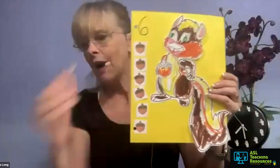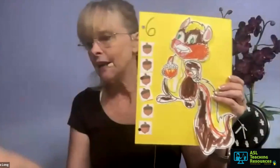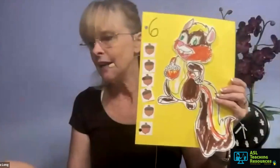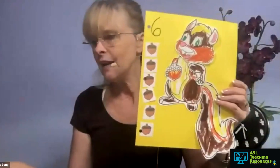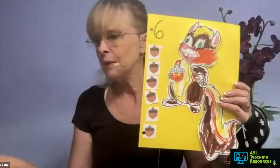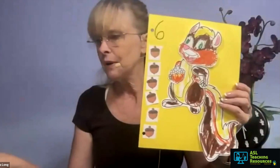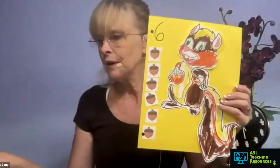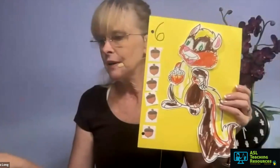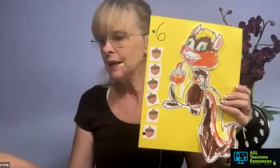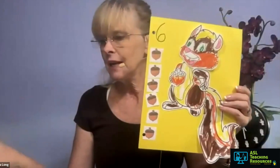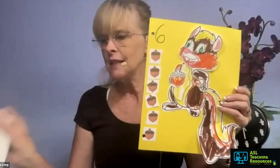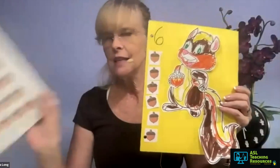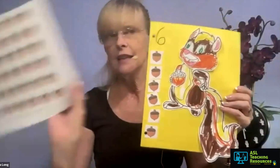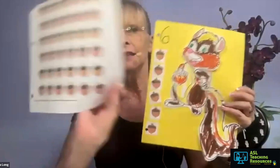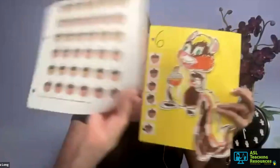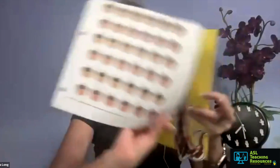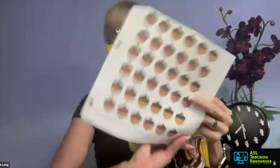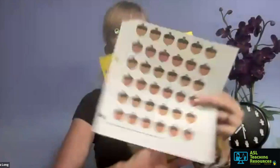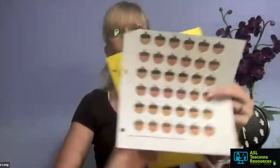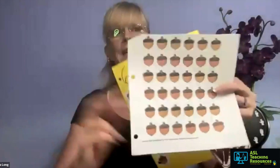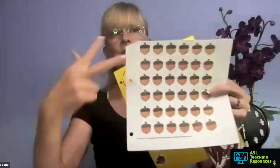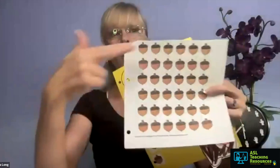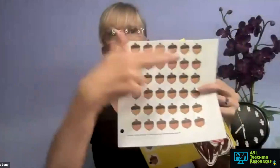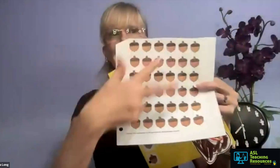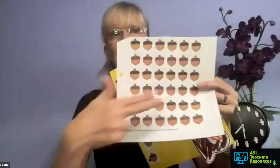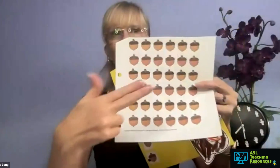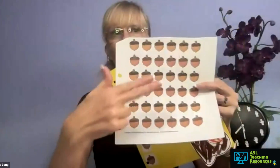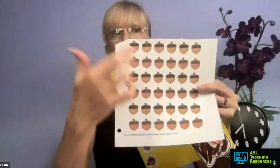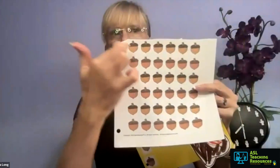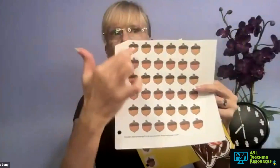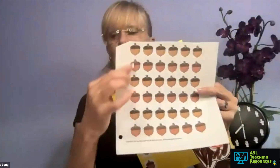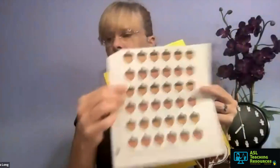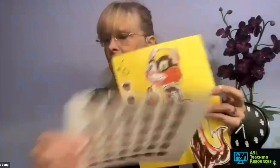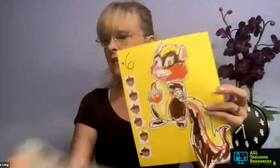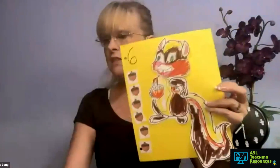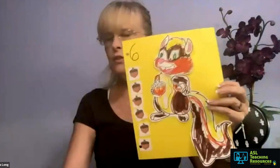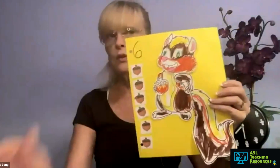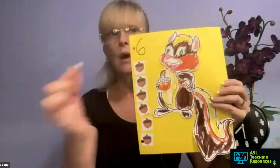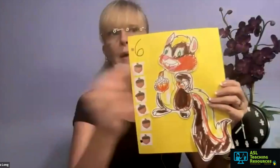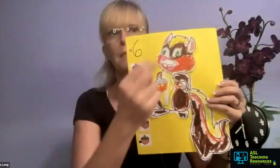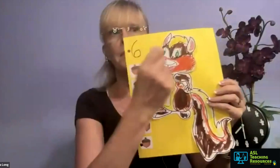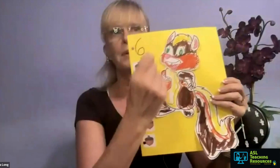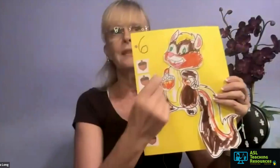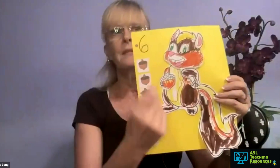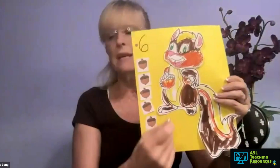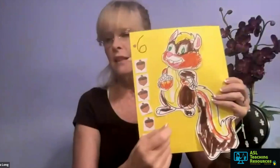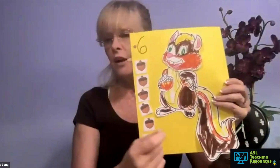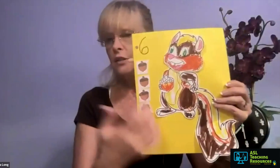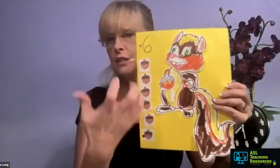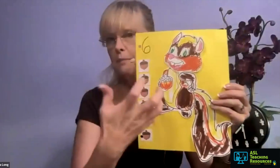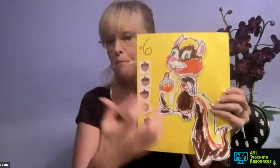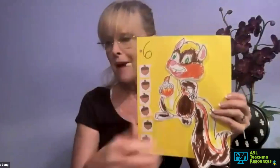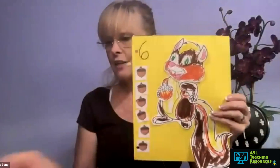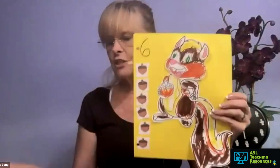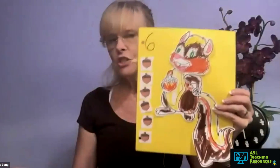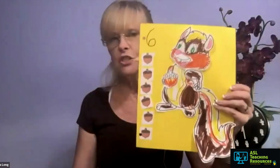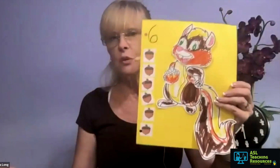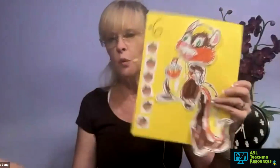a number, and then you have these already cut out, and then they get to put them in there to match what's